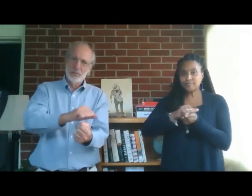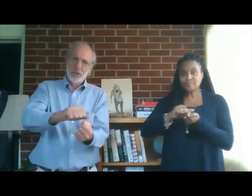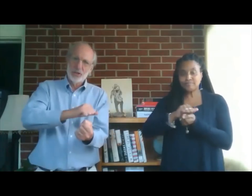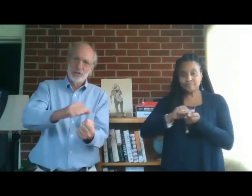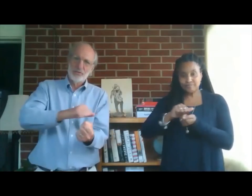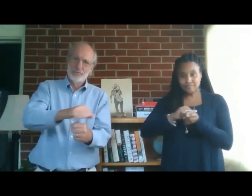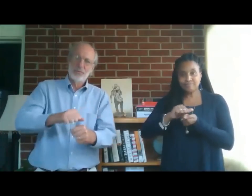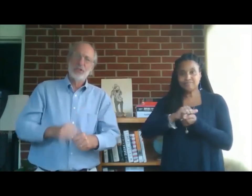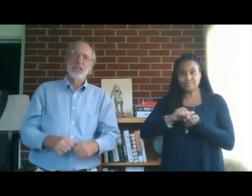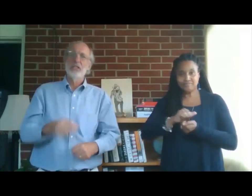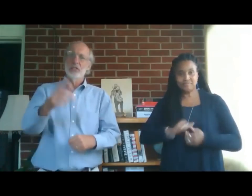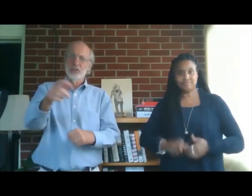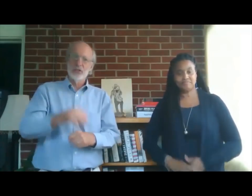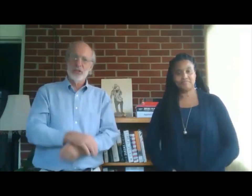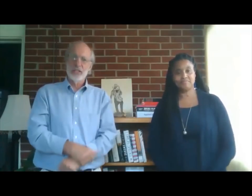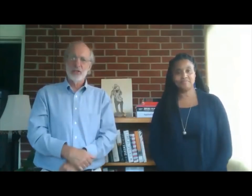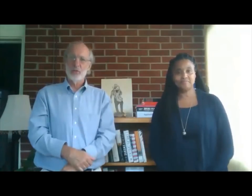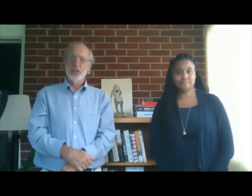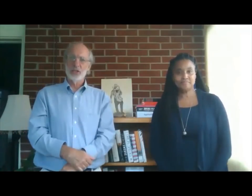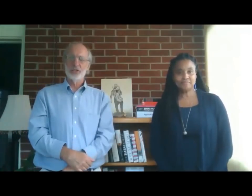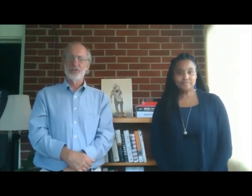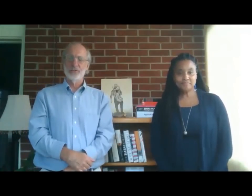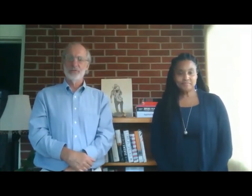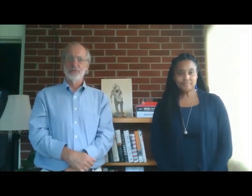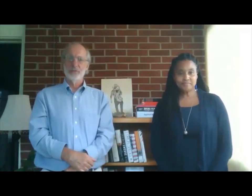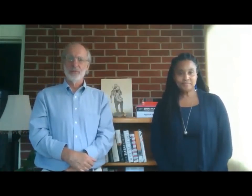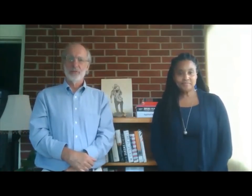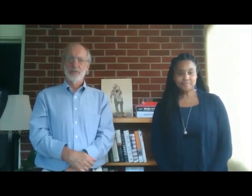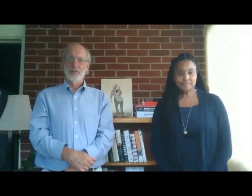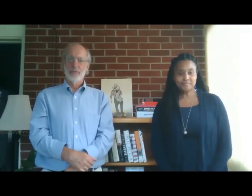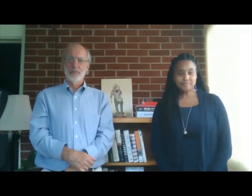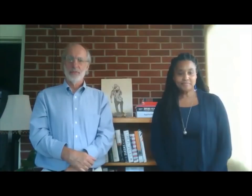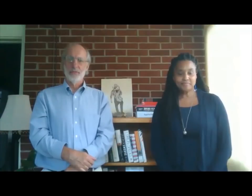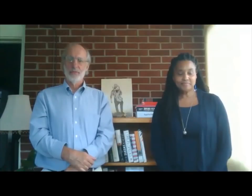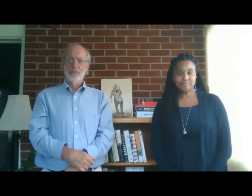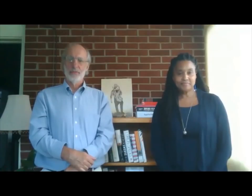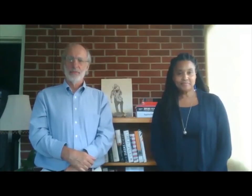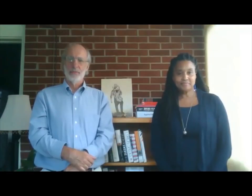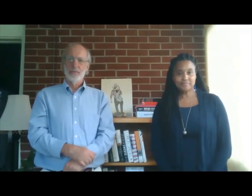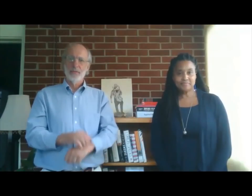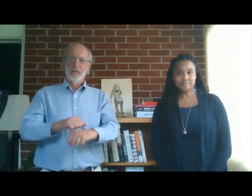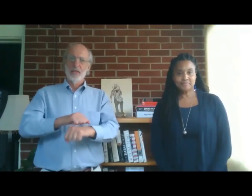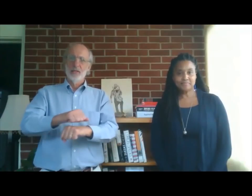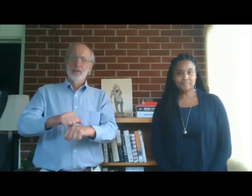wash. Okay, your turn. Go ahead and do wash.